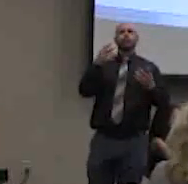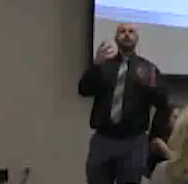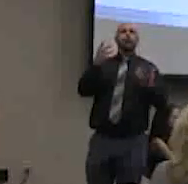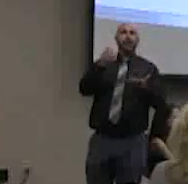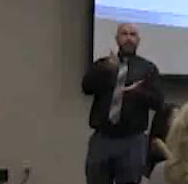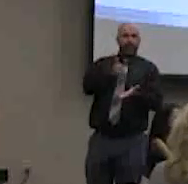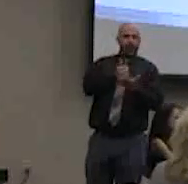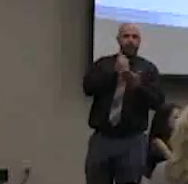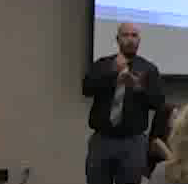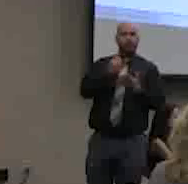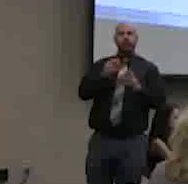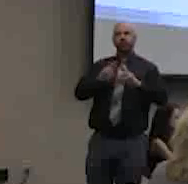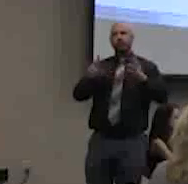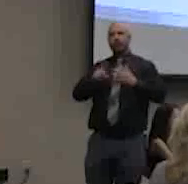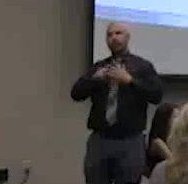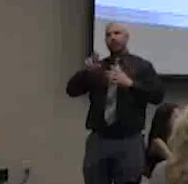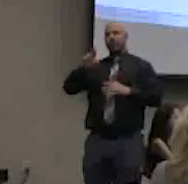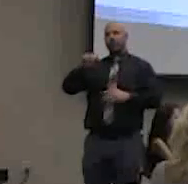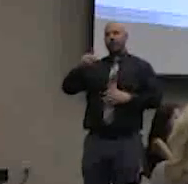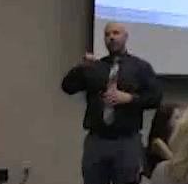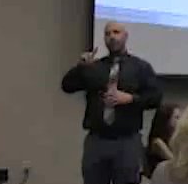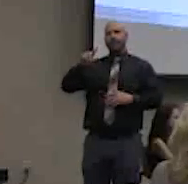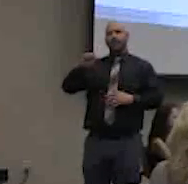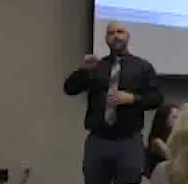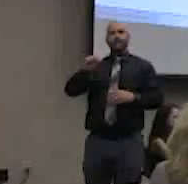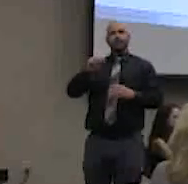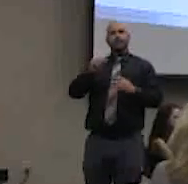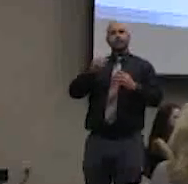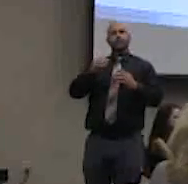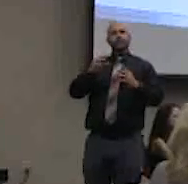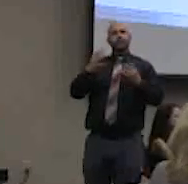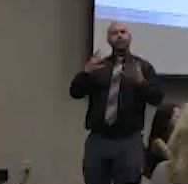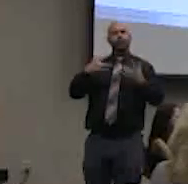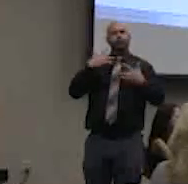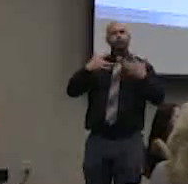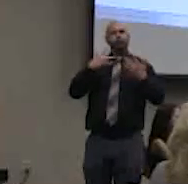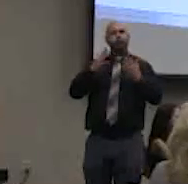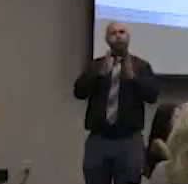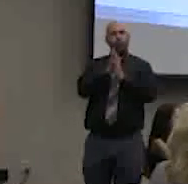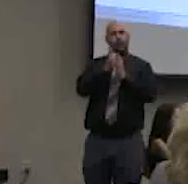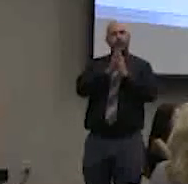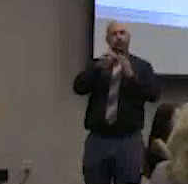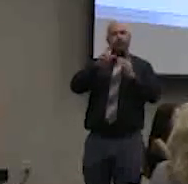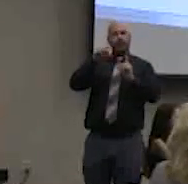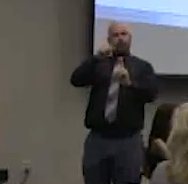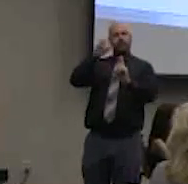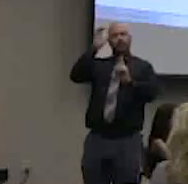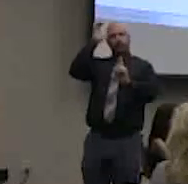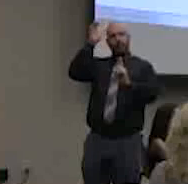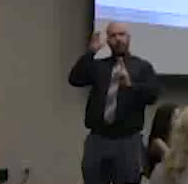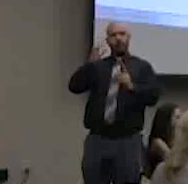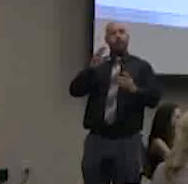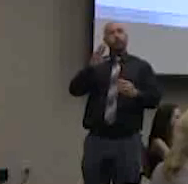it's creating some momentum around a concept, but it does come with the risk that you're naming.